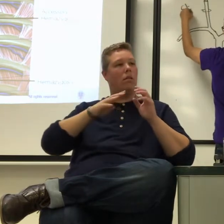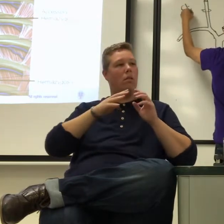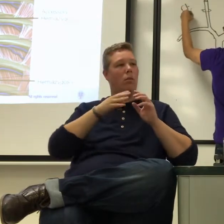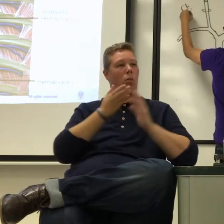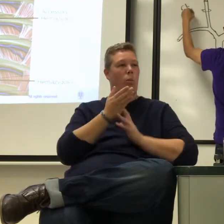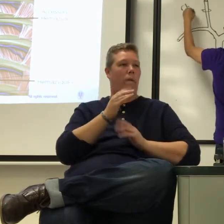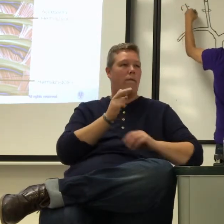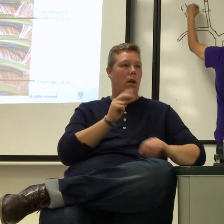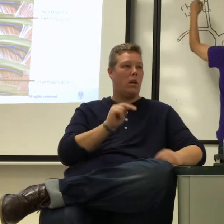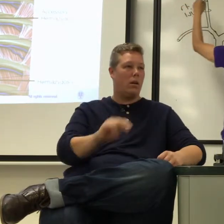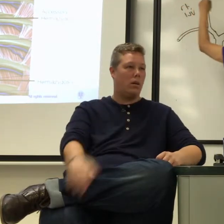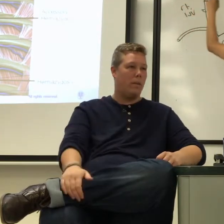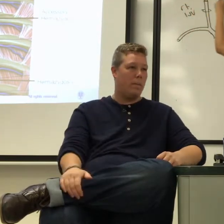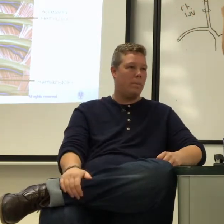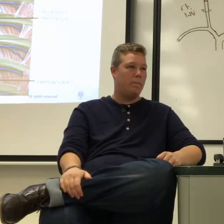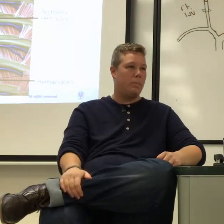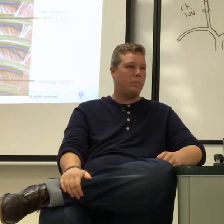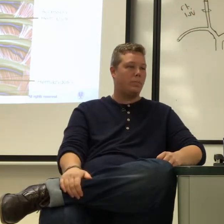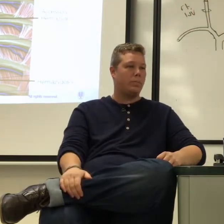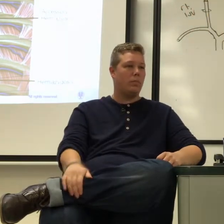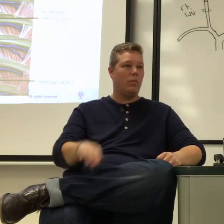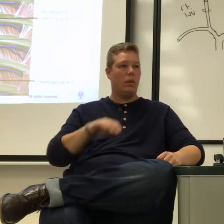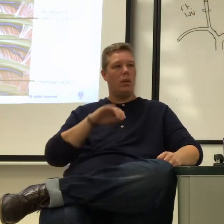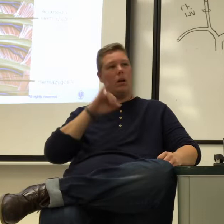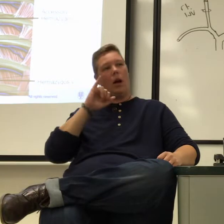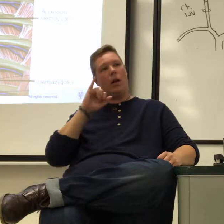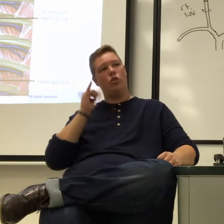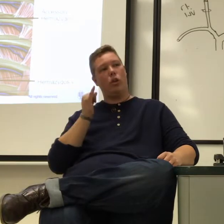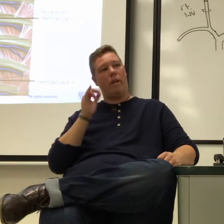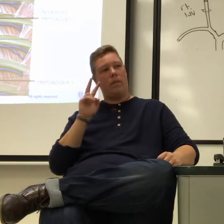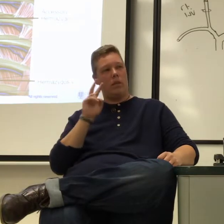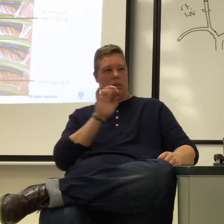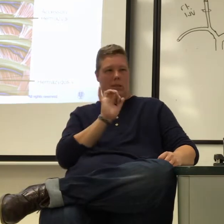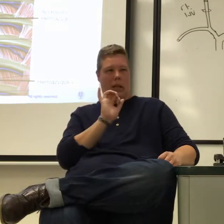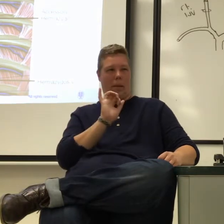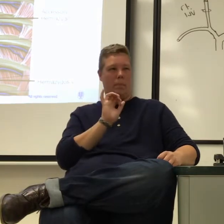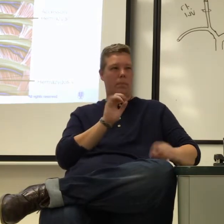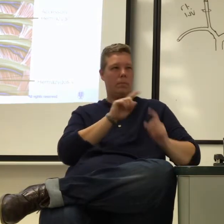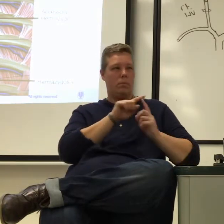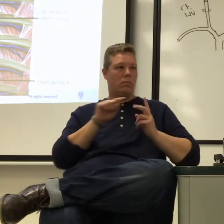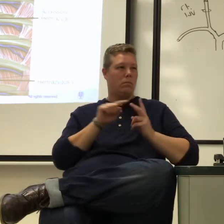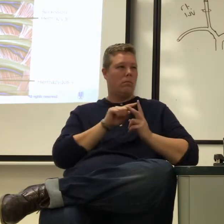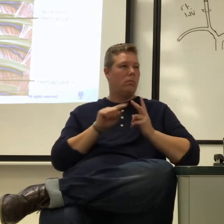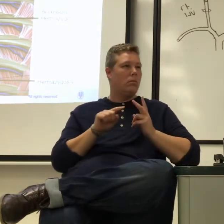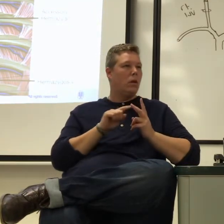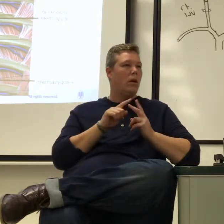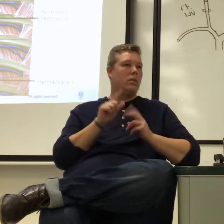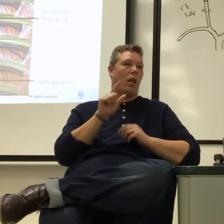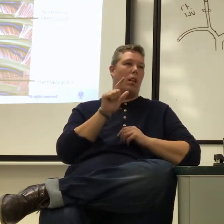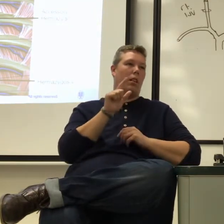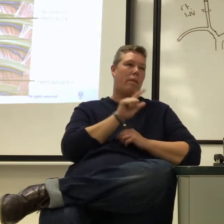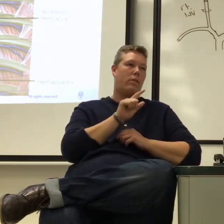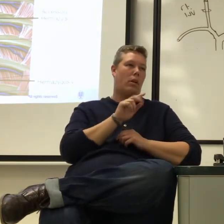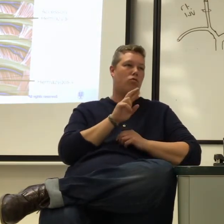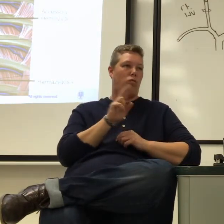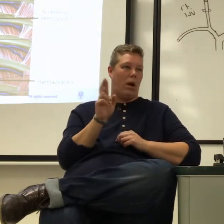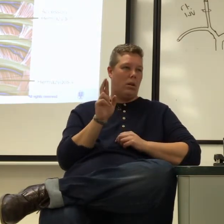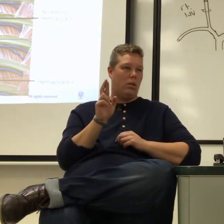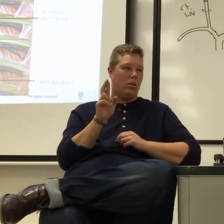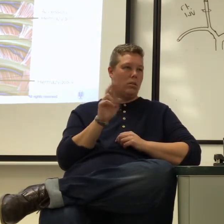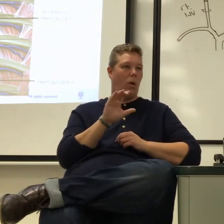right IJV on the other side. These two that merge with it, this is the left and right subclavian